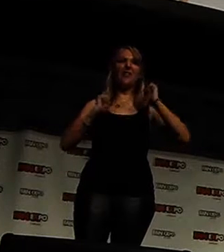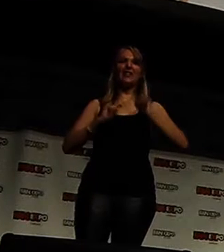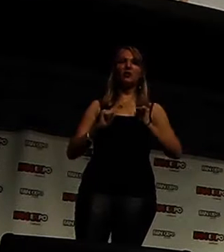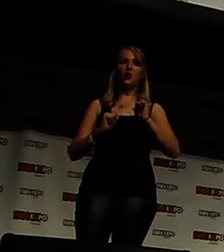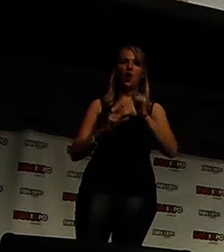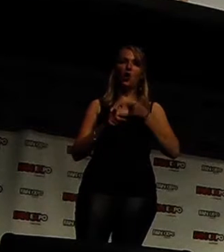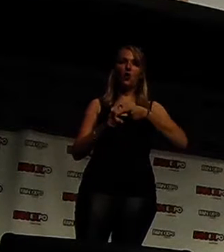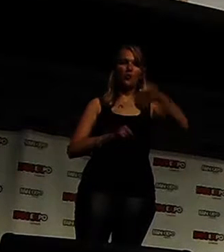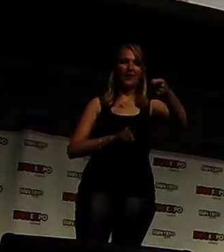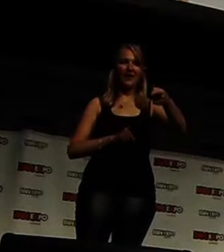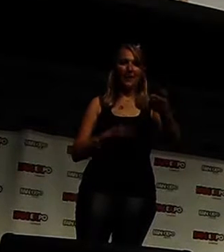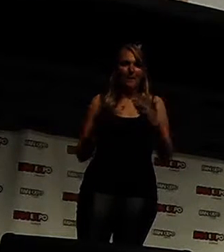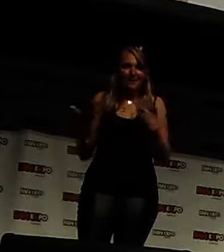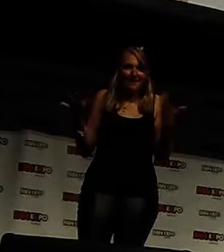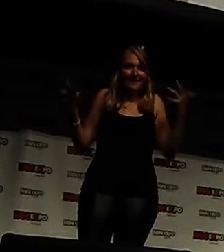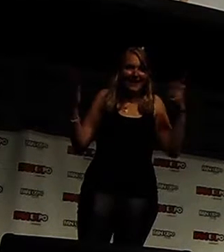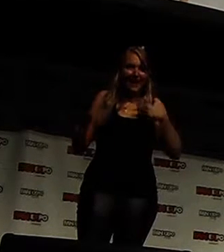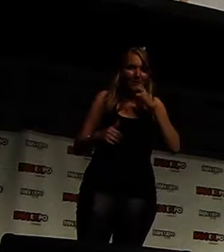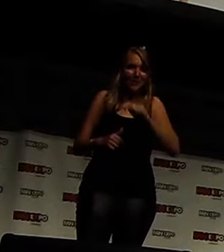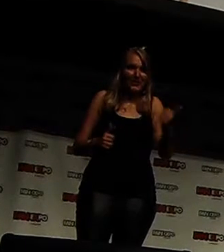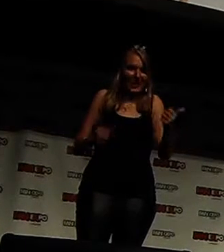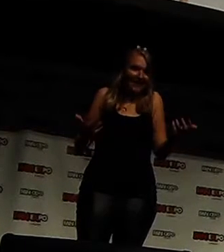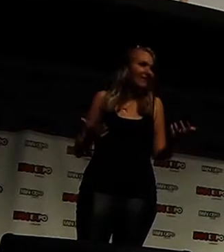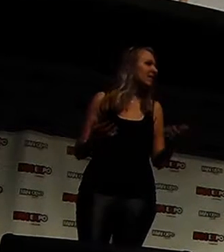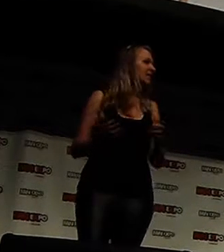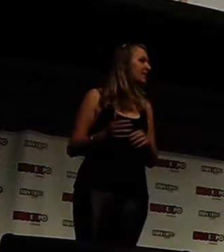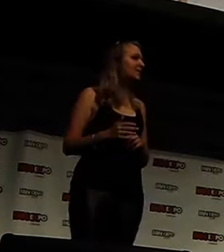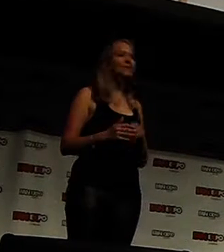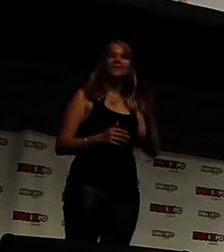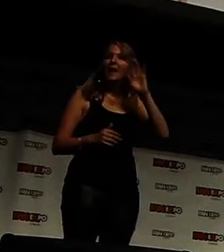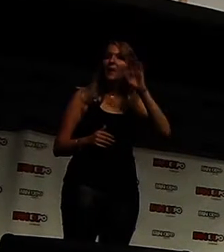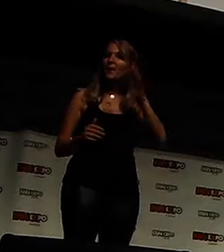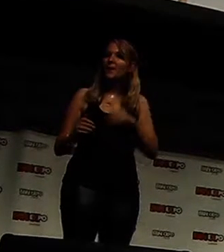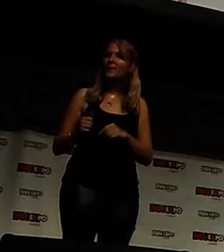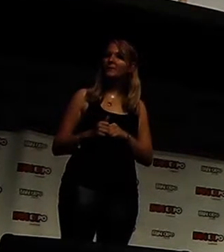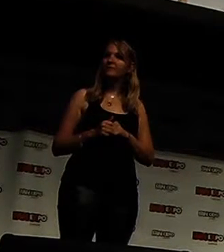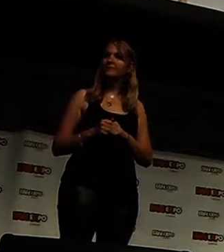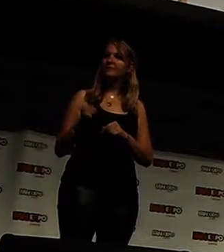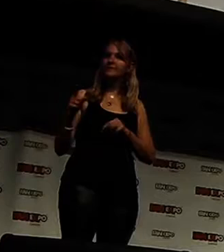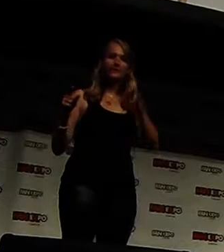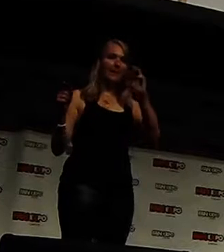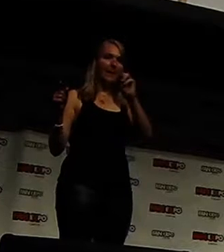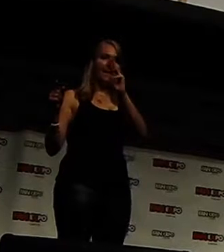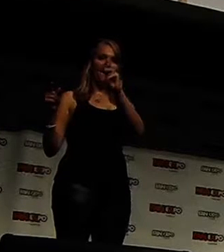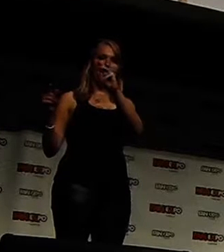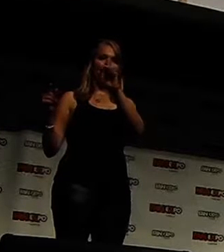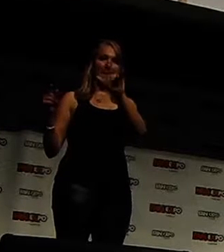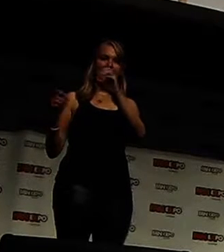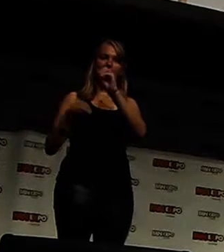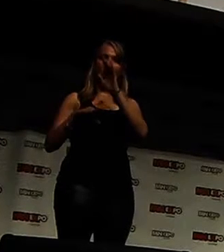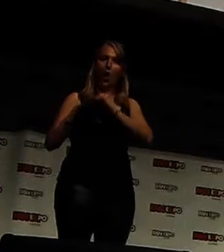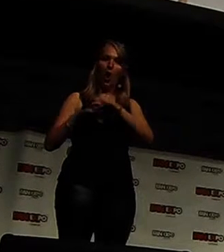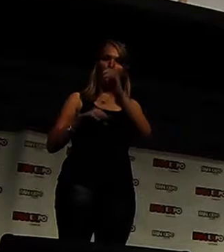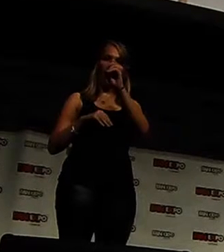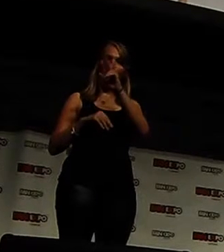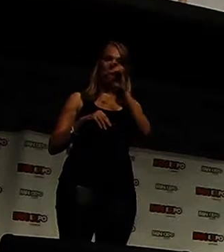Hello there. Hello. Hello. Hello. There's a scene in Mummy on the Orient Express where Clara's on the phone with